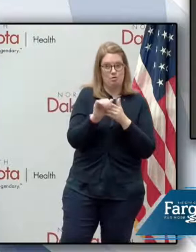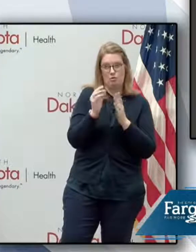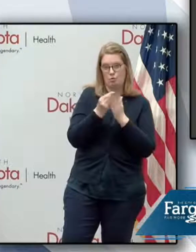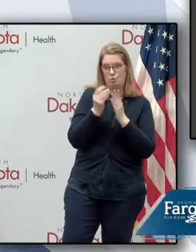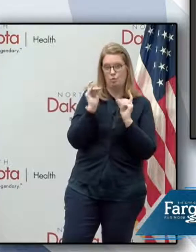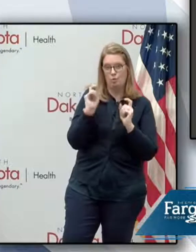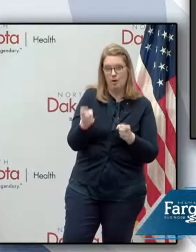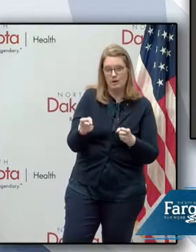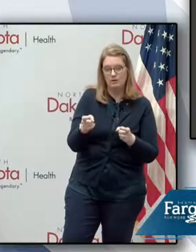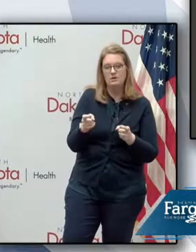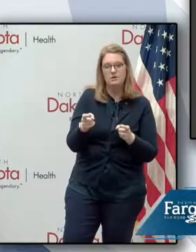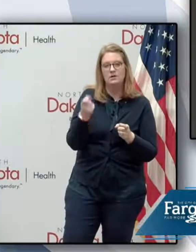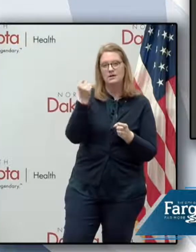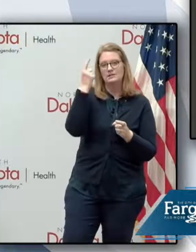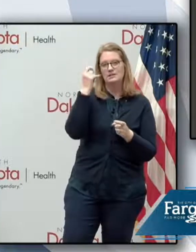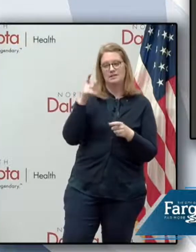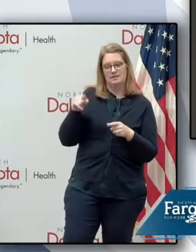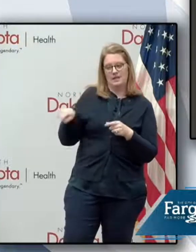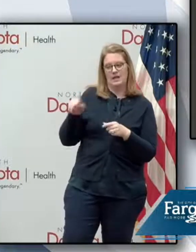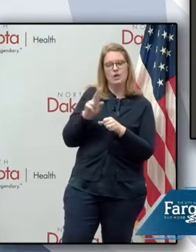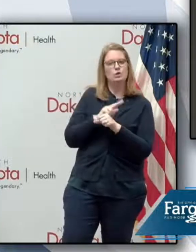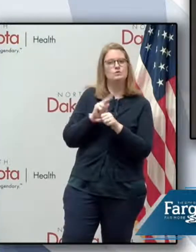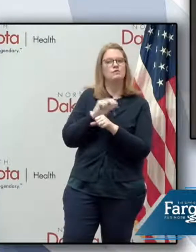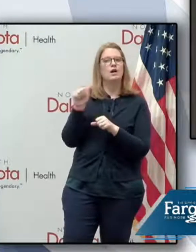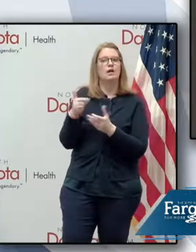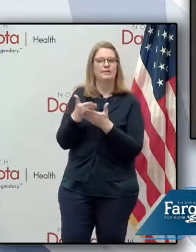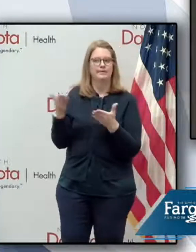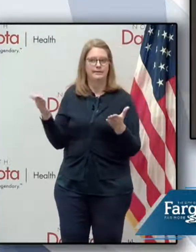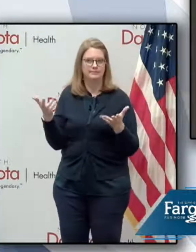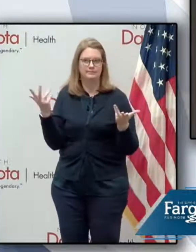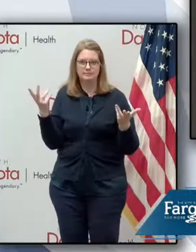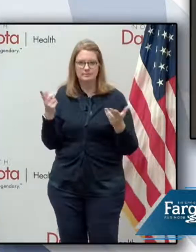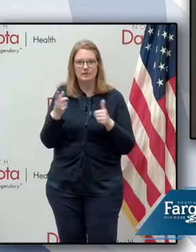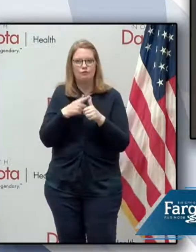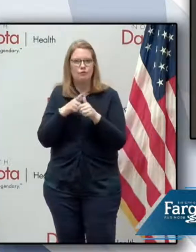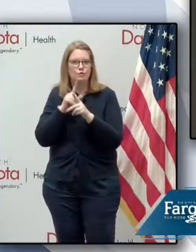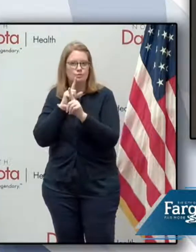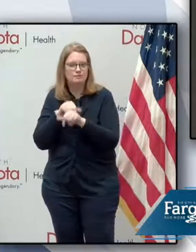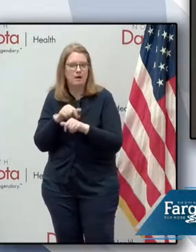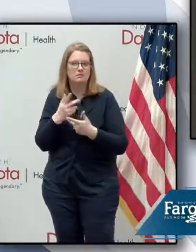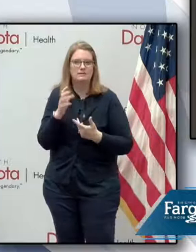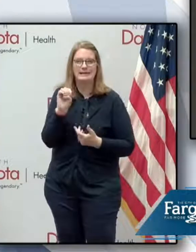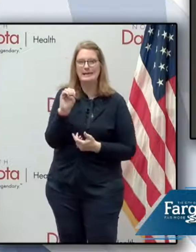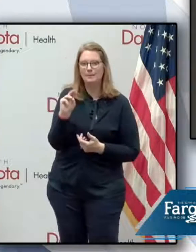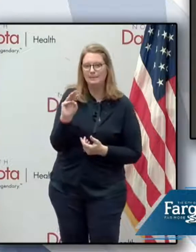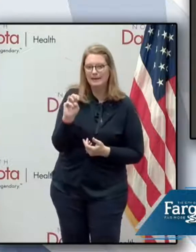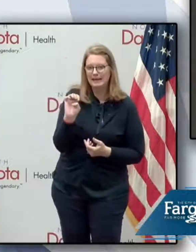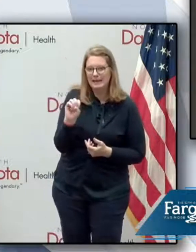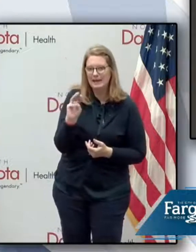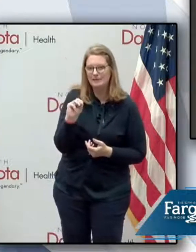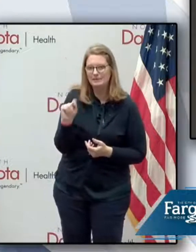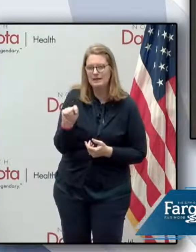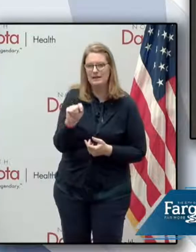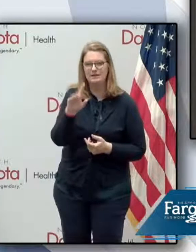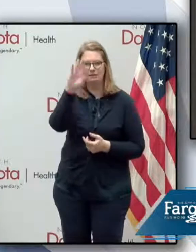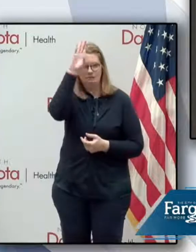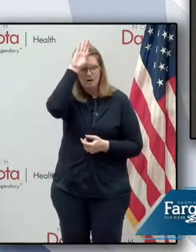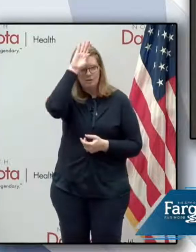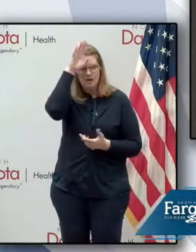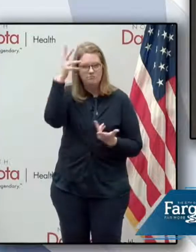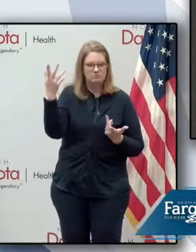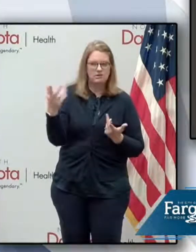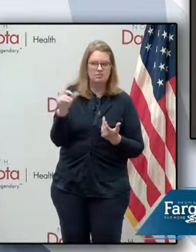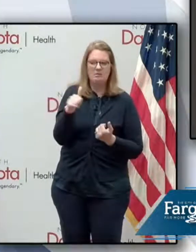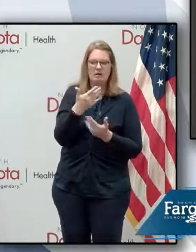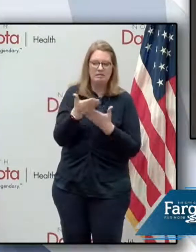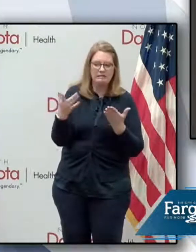payroll costs, they can use those dollars for others, whether it's first responders, for fire, for other needs that they may have within the city.